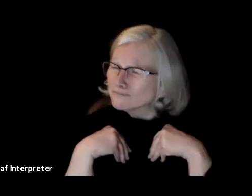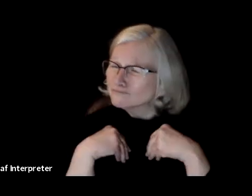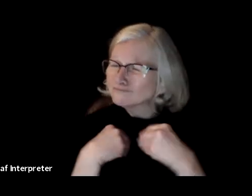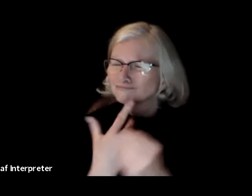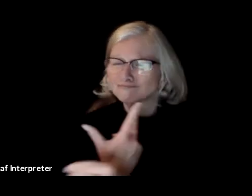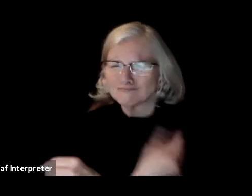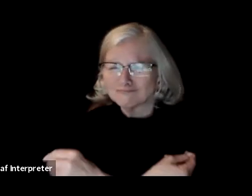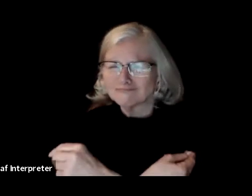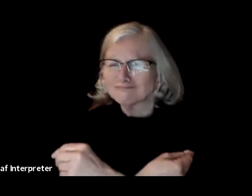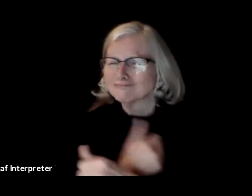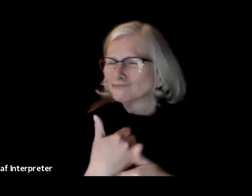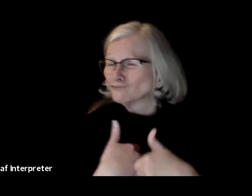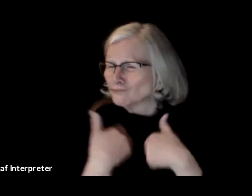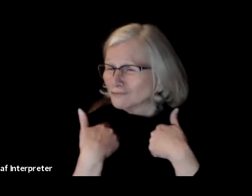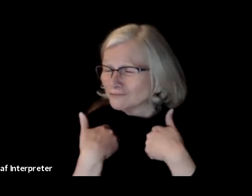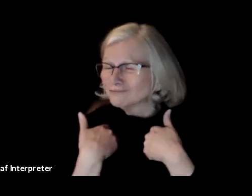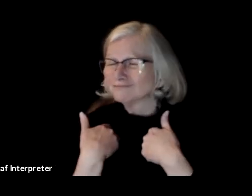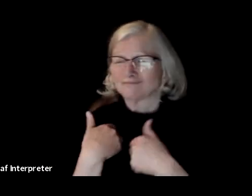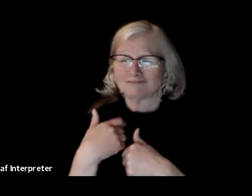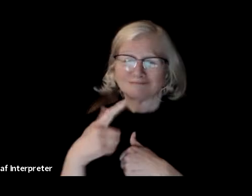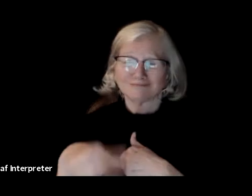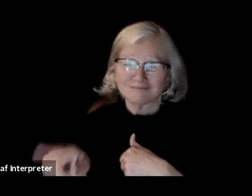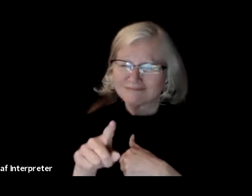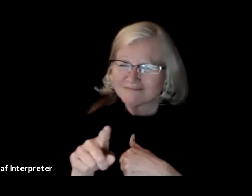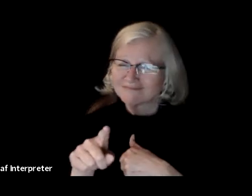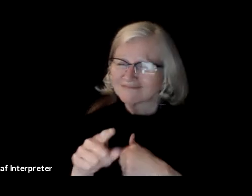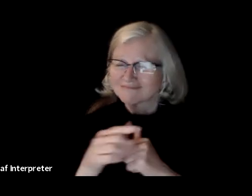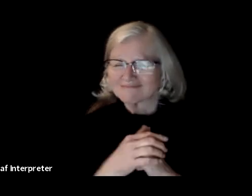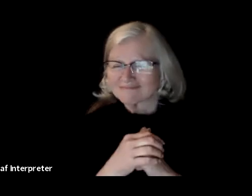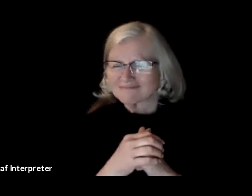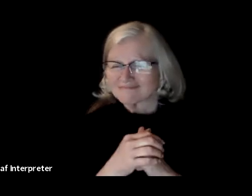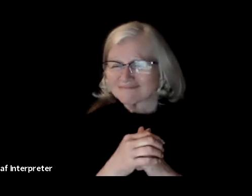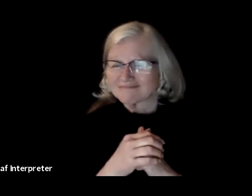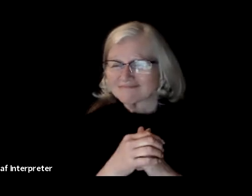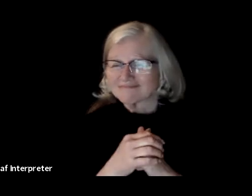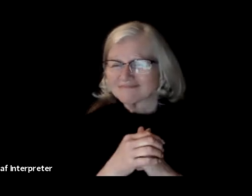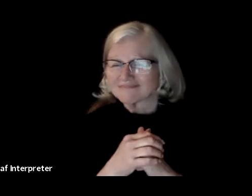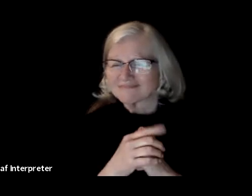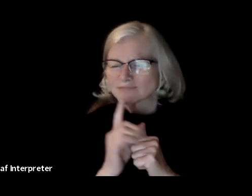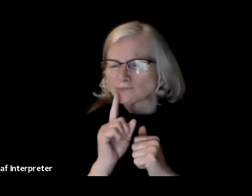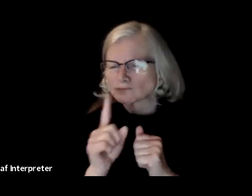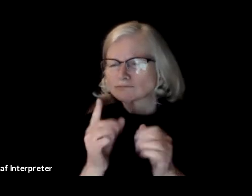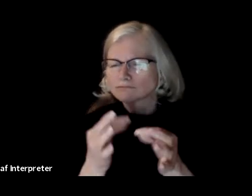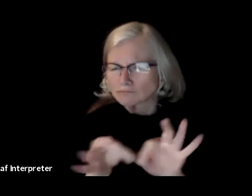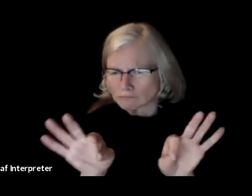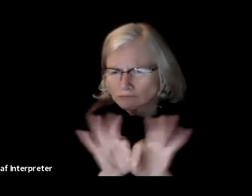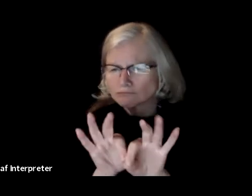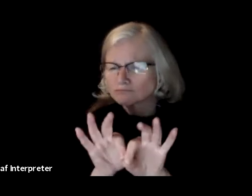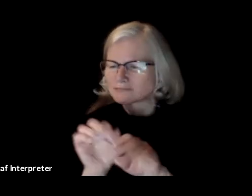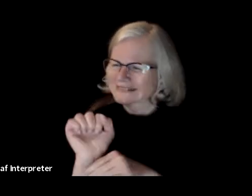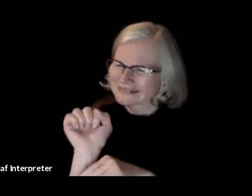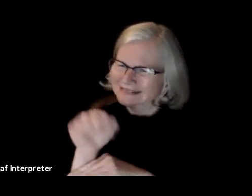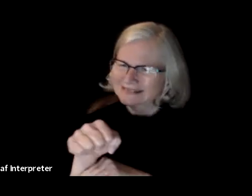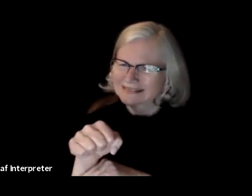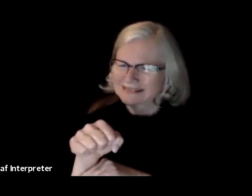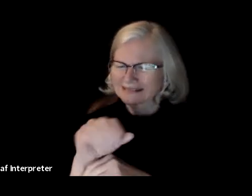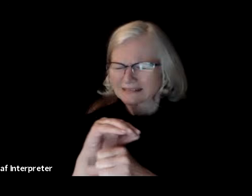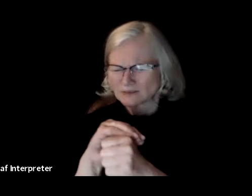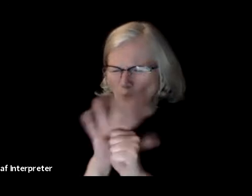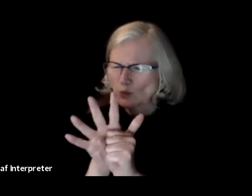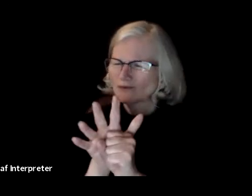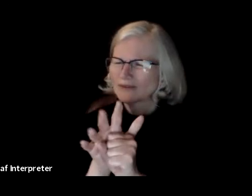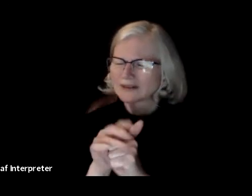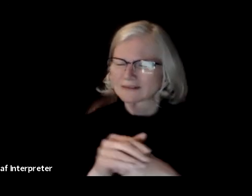what may be the most powerful tool yet in our battle against COVID-19. Since so many in our communities have